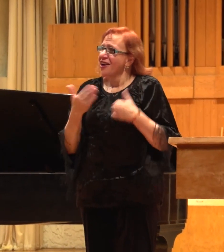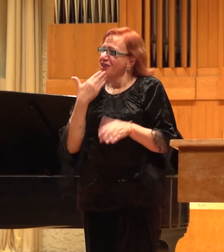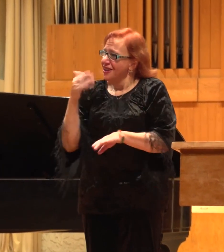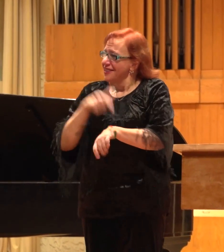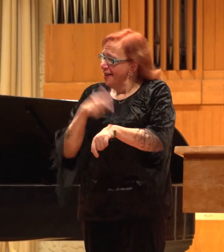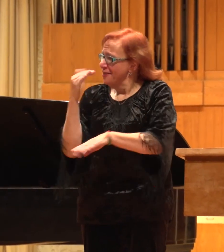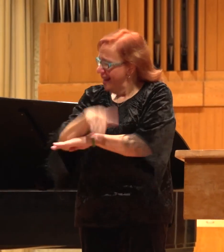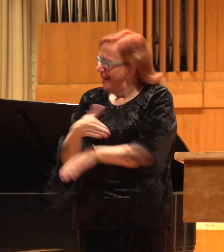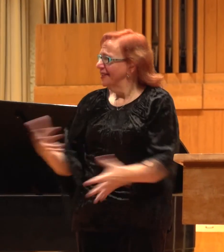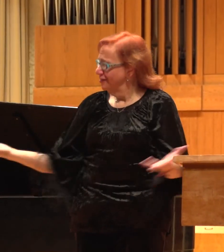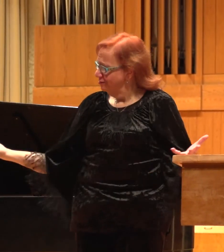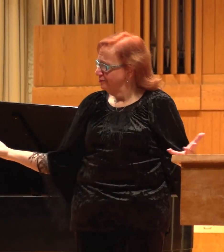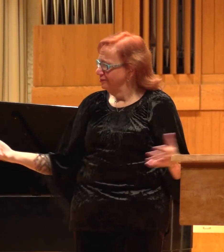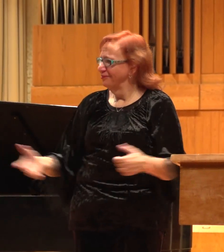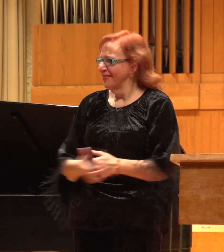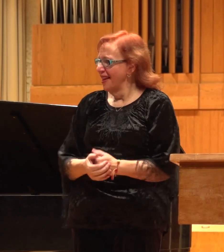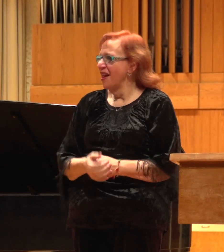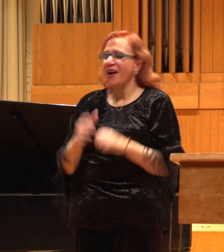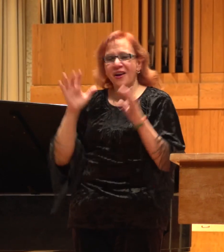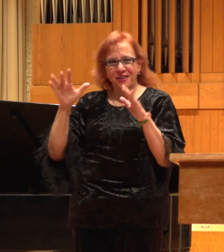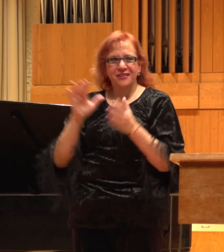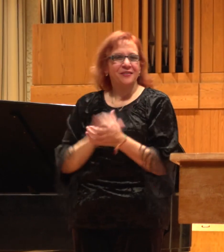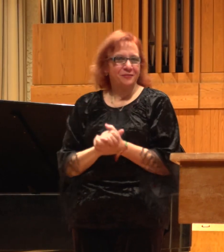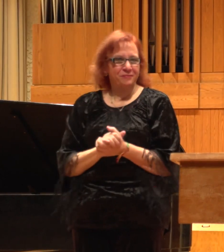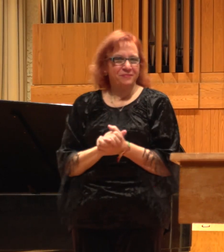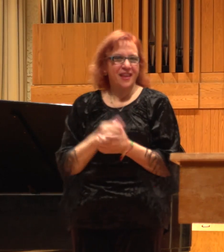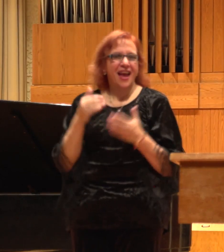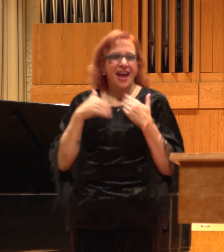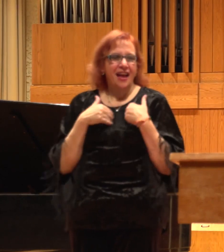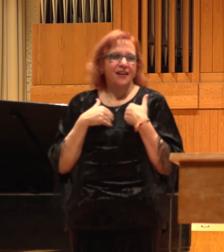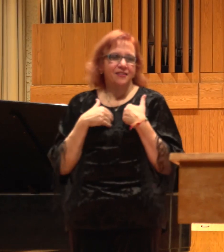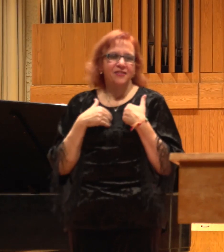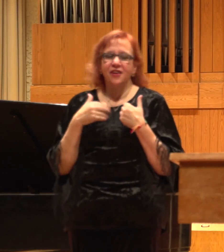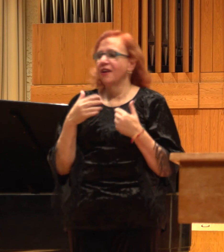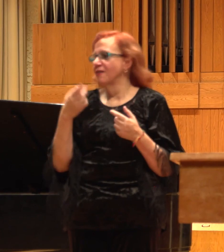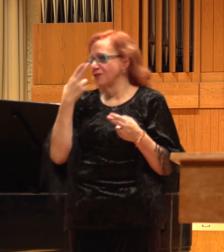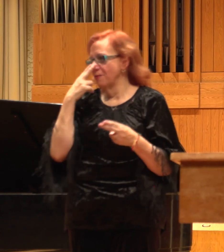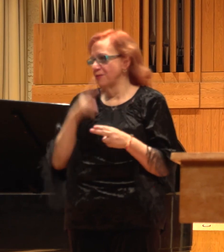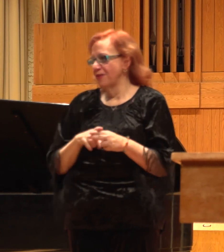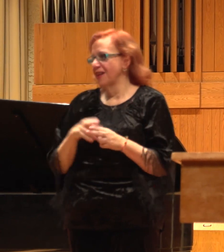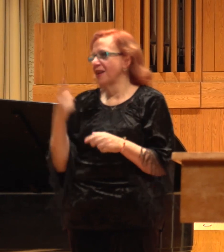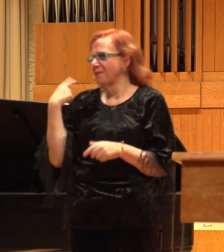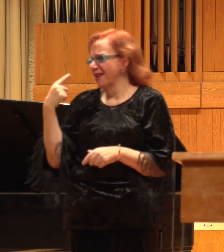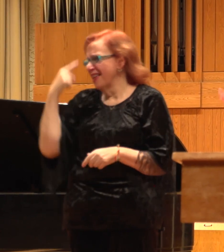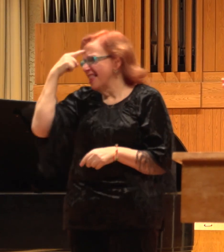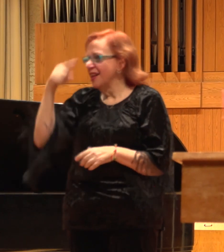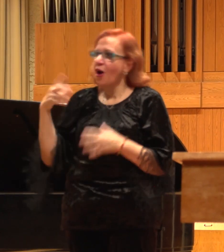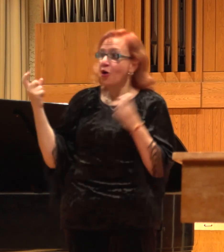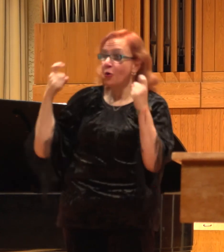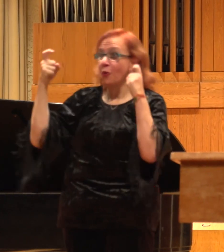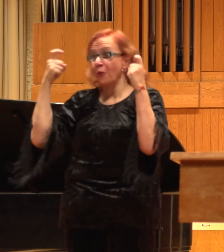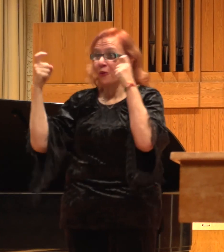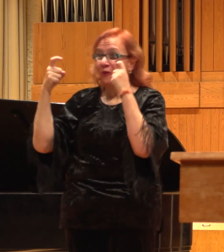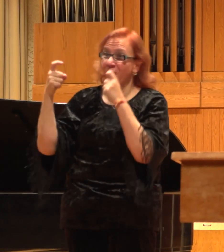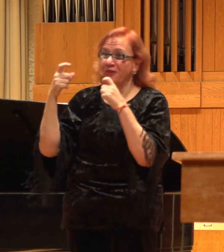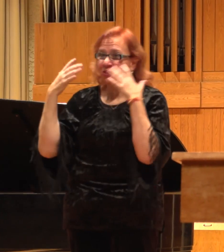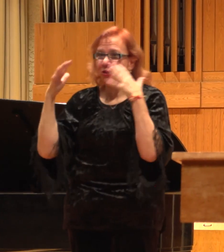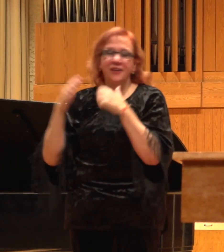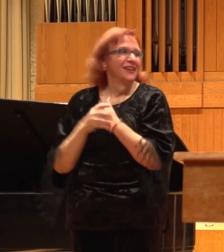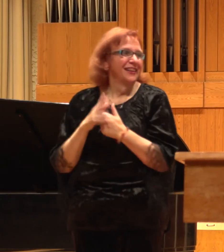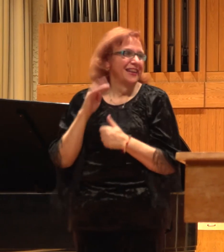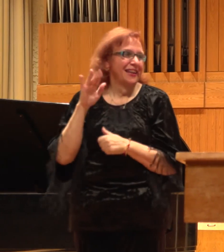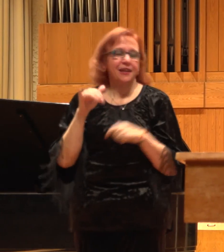time tonight. Yeah. It was awesome. I had a blast. I was back in the back making all the woo-hoo noises. That was